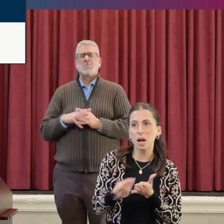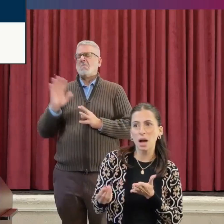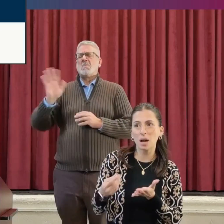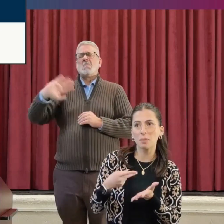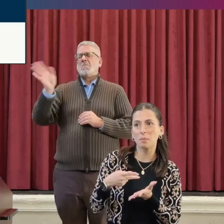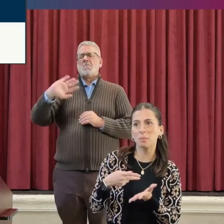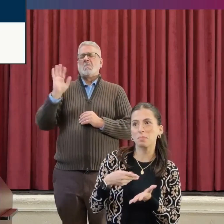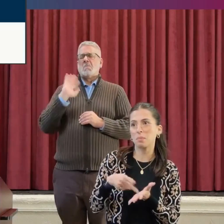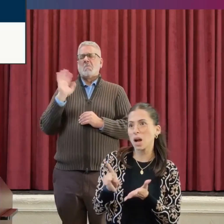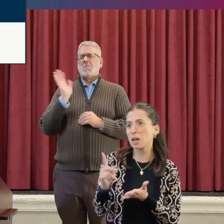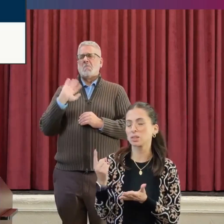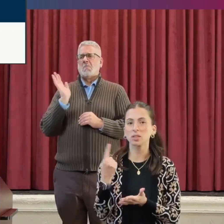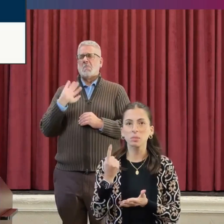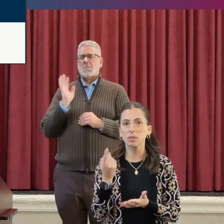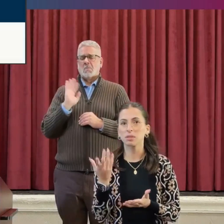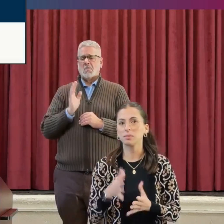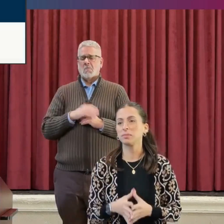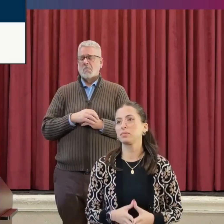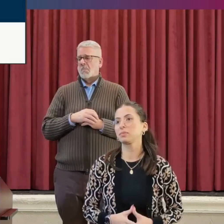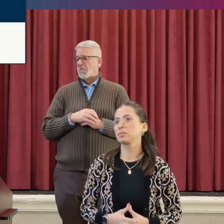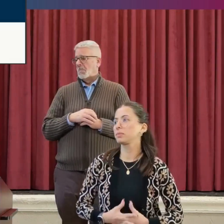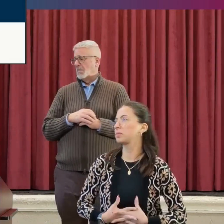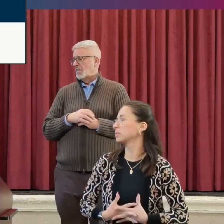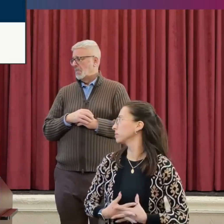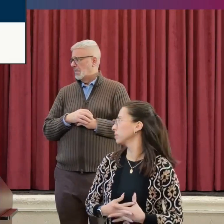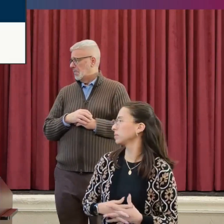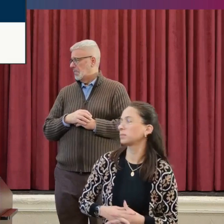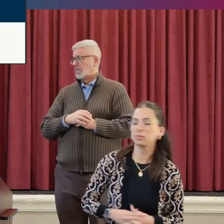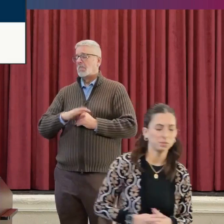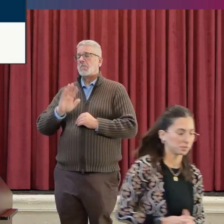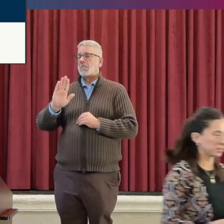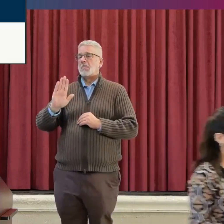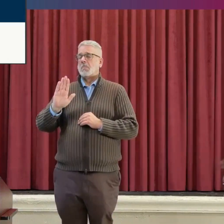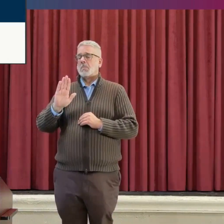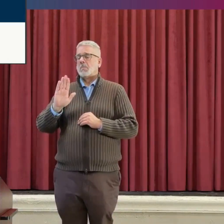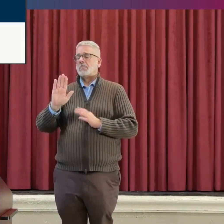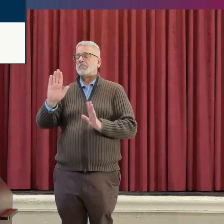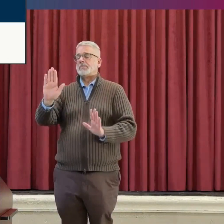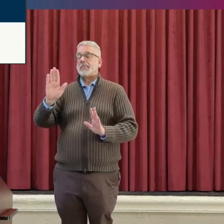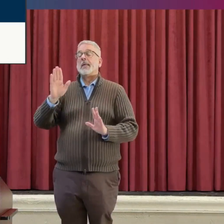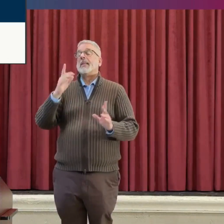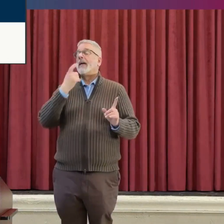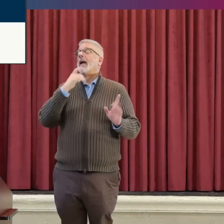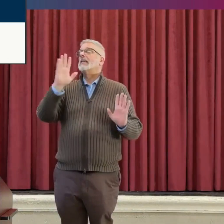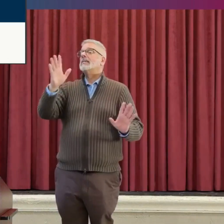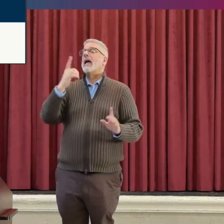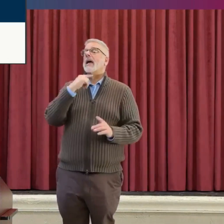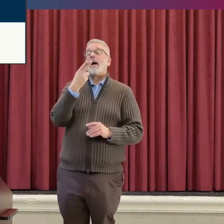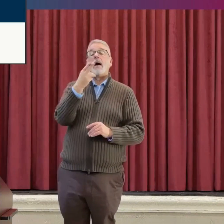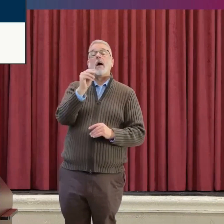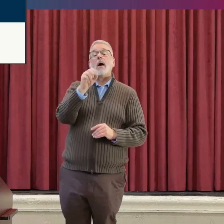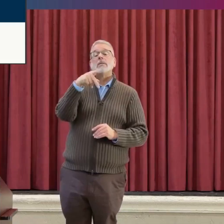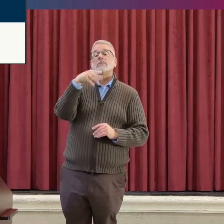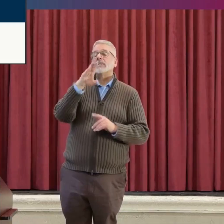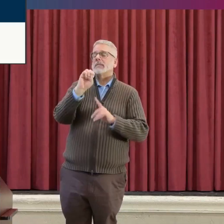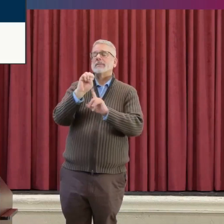No, does she she- get punished at all, or would she have to pay something for that? So, like say hospice, there is no